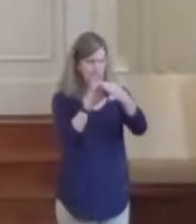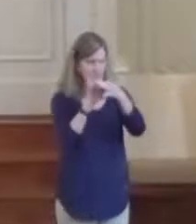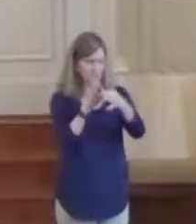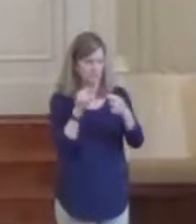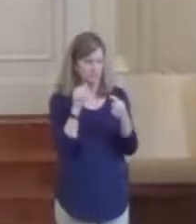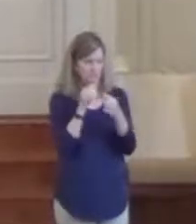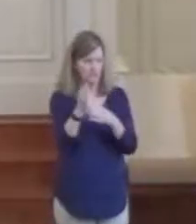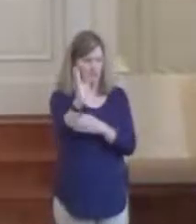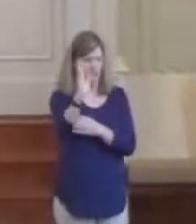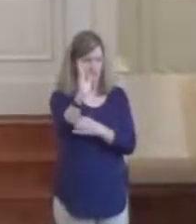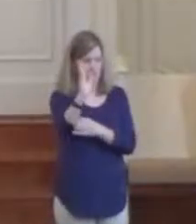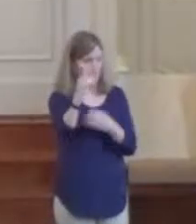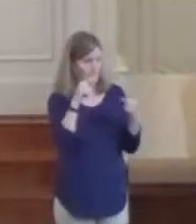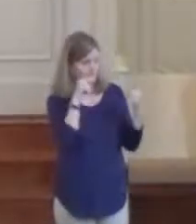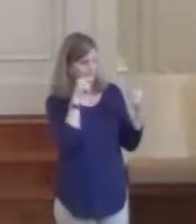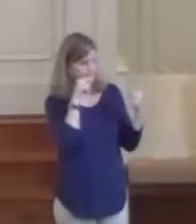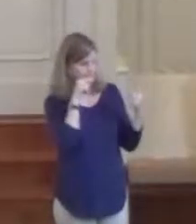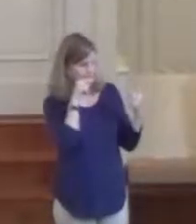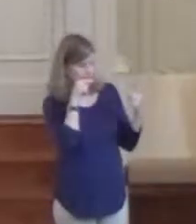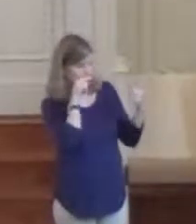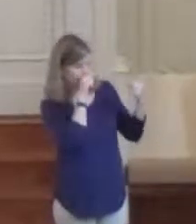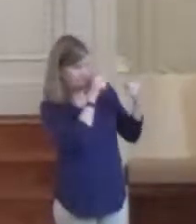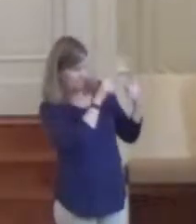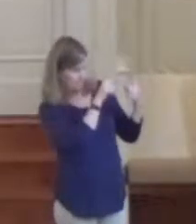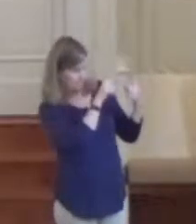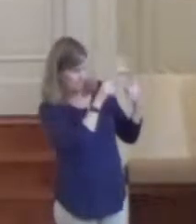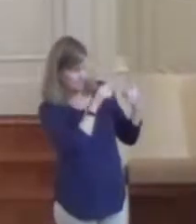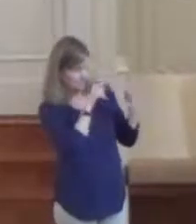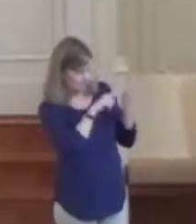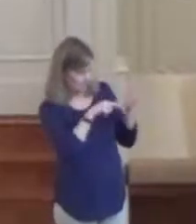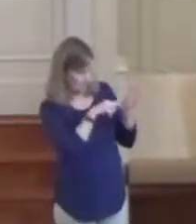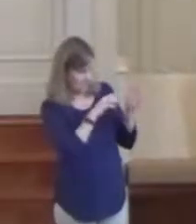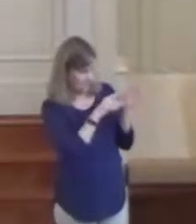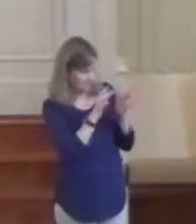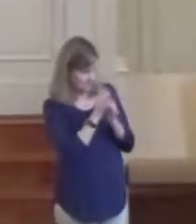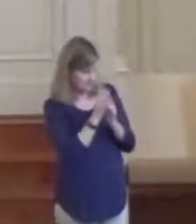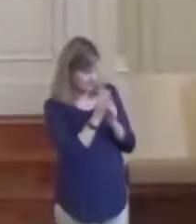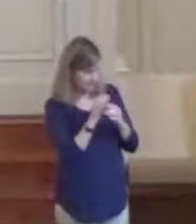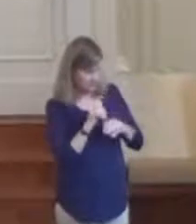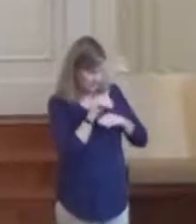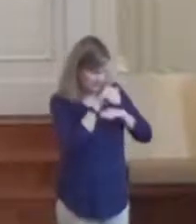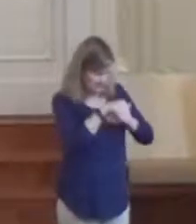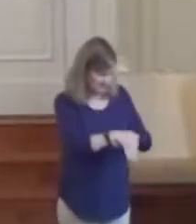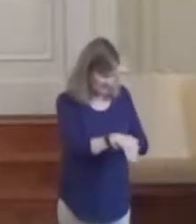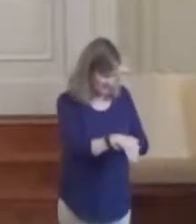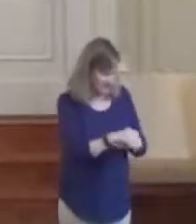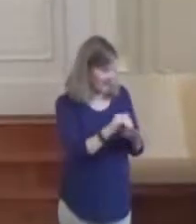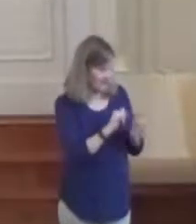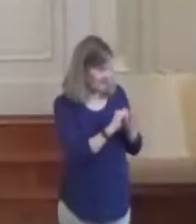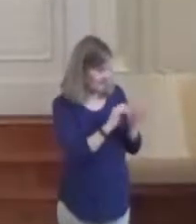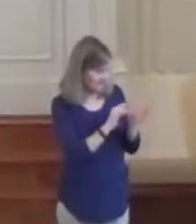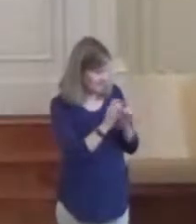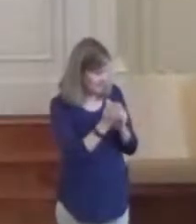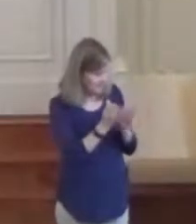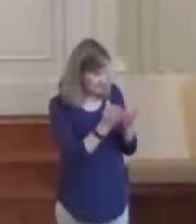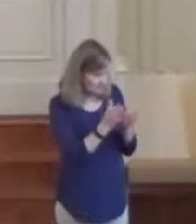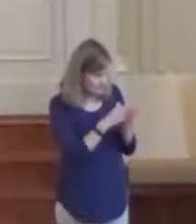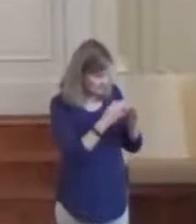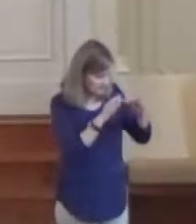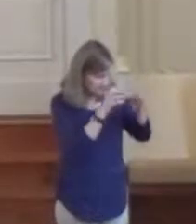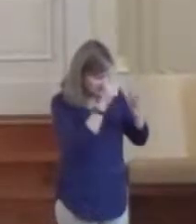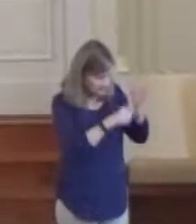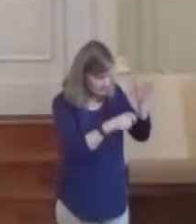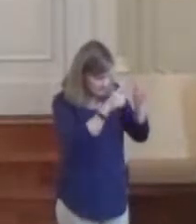to God. The point of reading Scripture as a whole is to step inside of the text that has formed the worlds